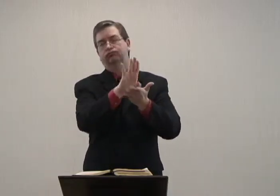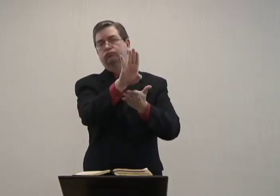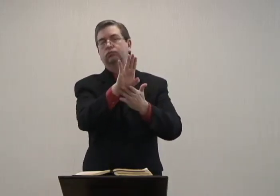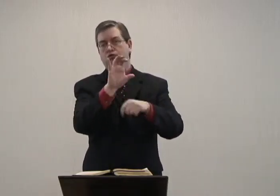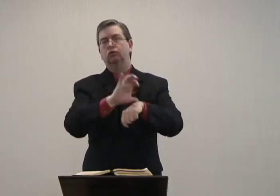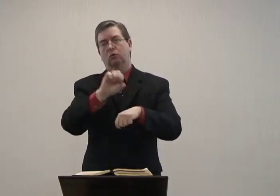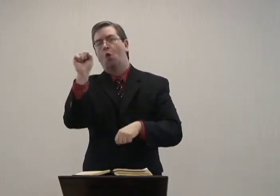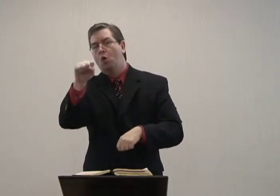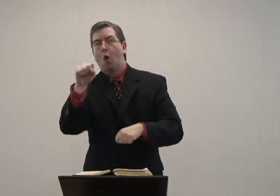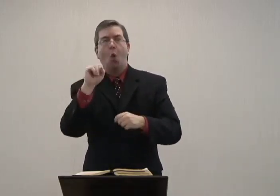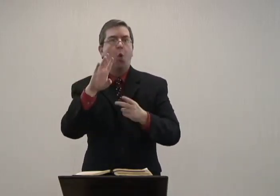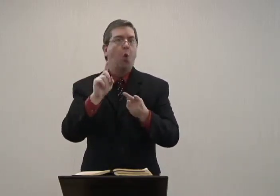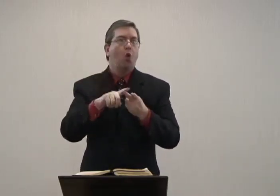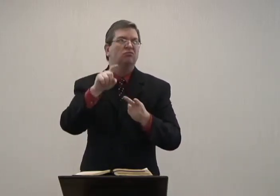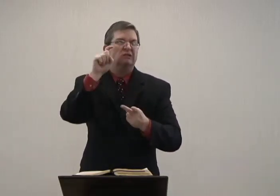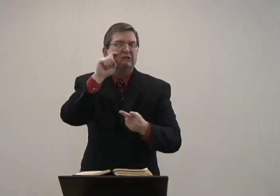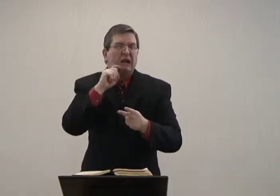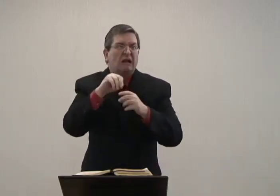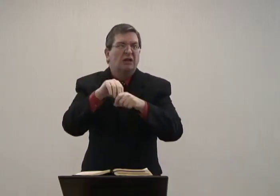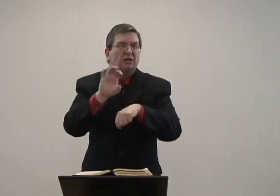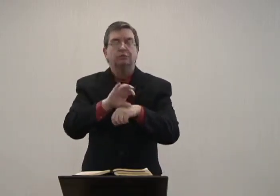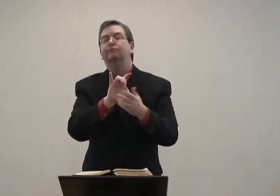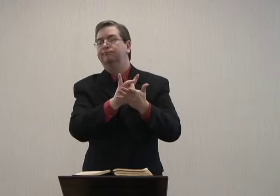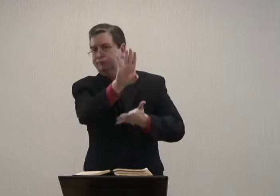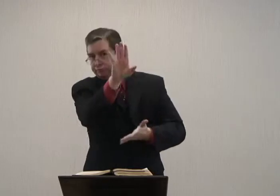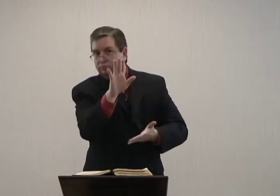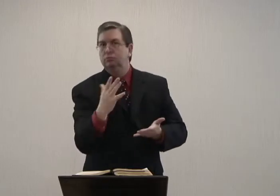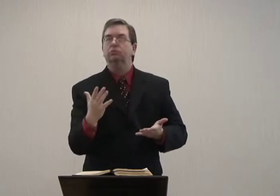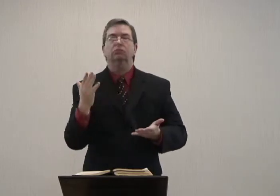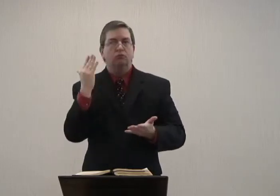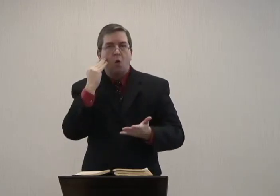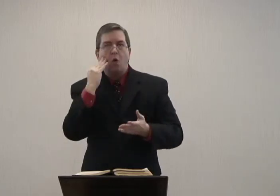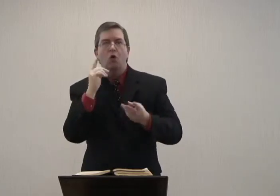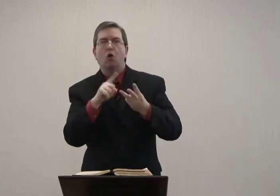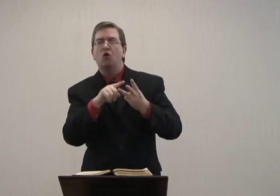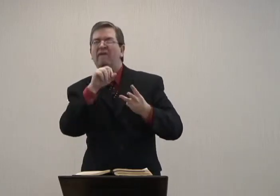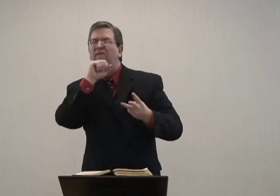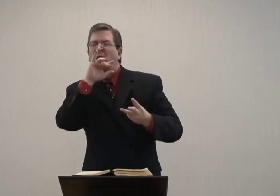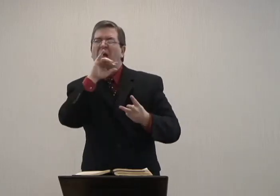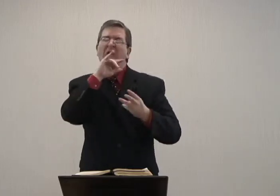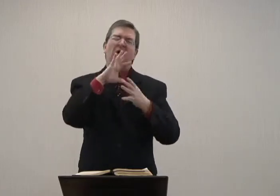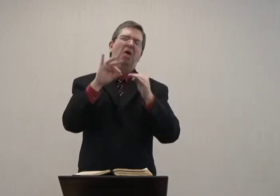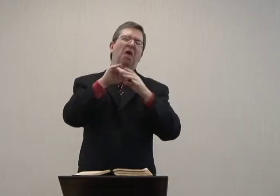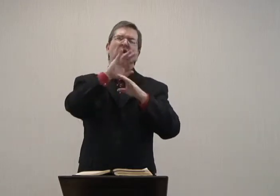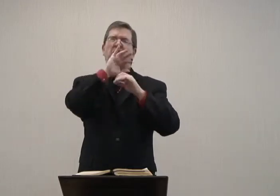Oh yeah, I'll kick you out there, of course. Or you have sex in the church, or